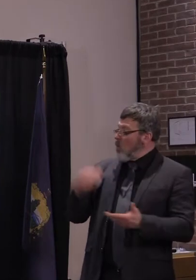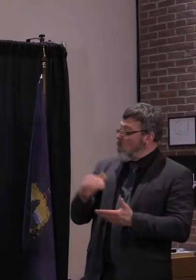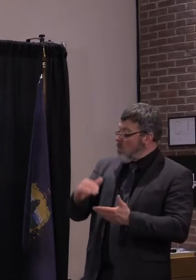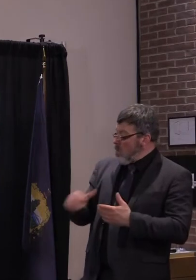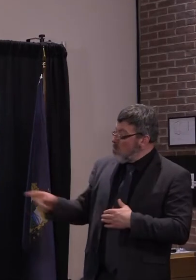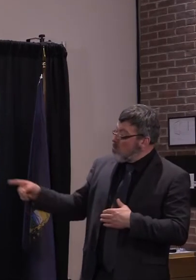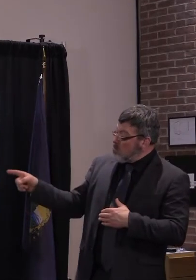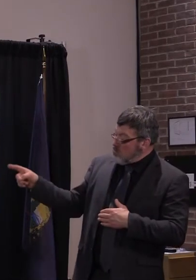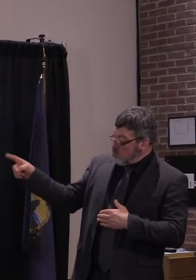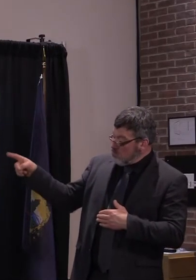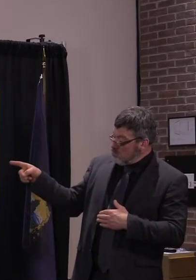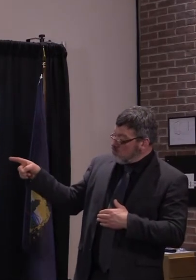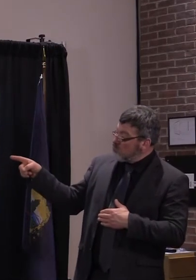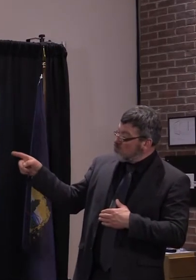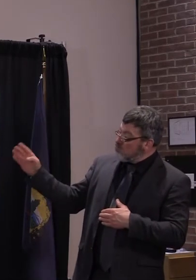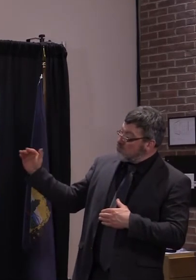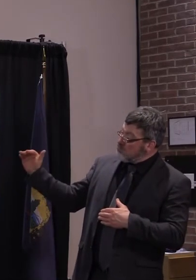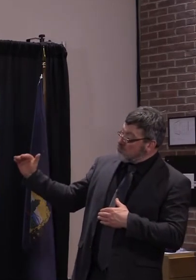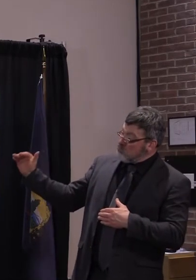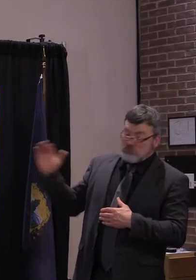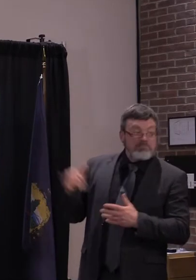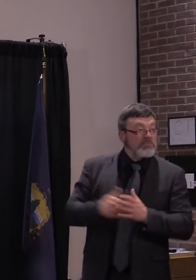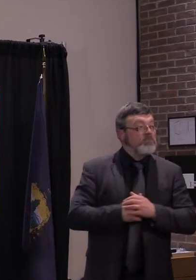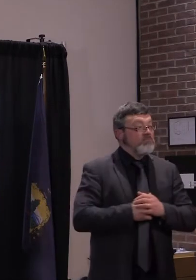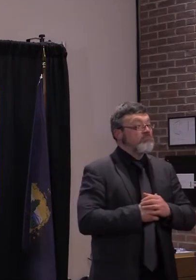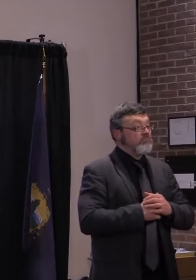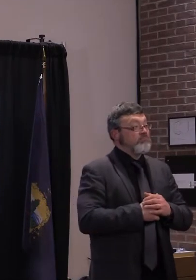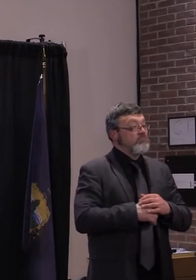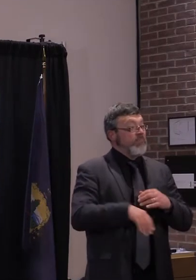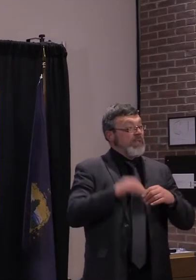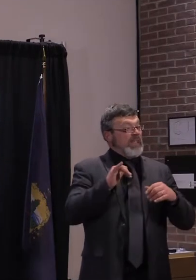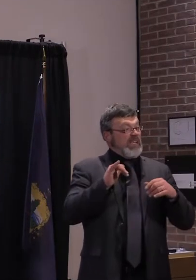longest to reflect the impact of improving case numbers.